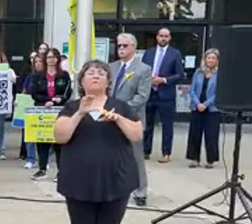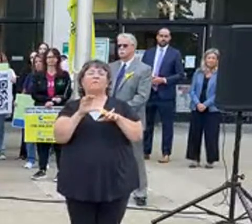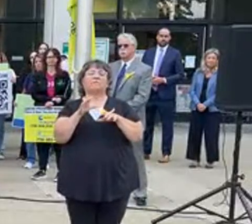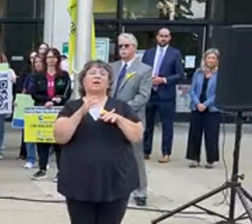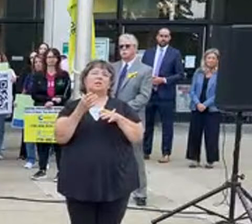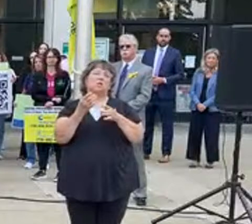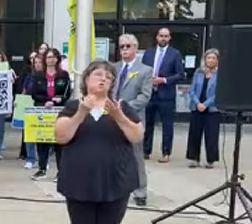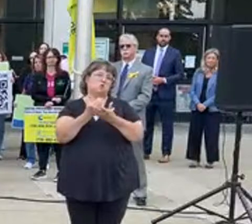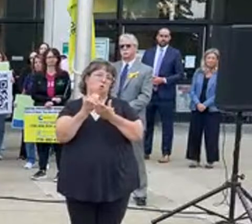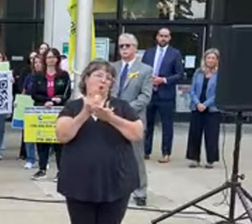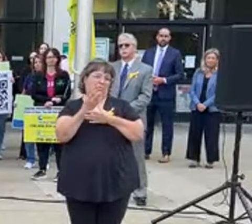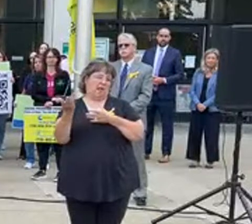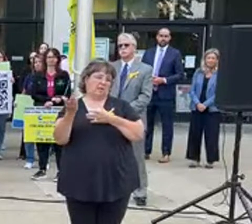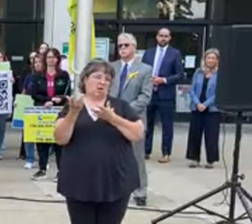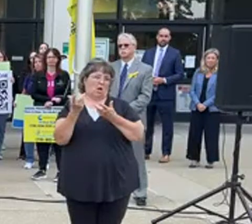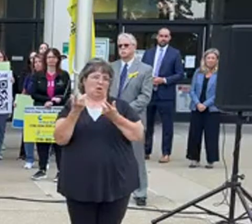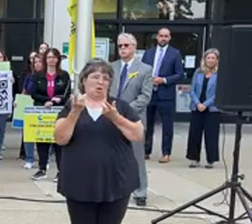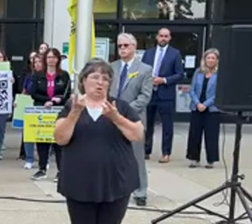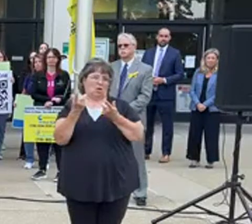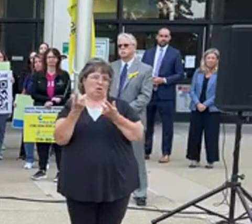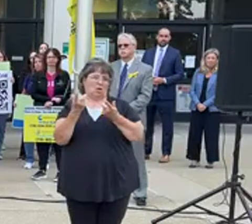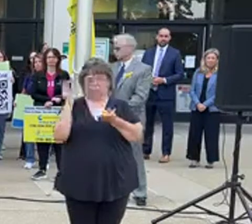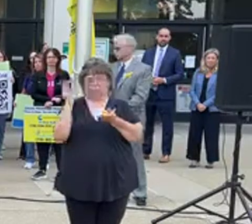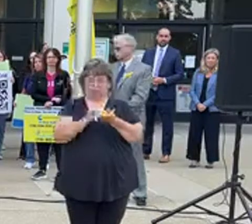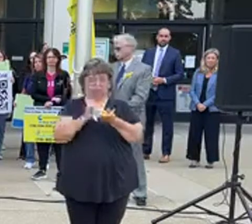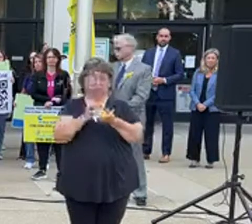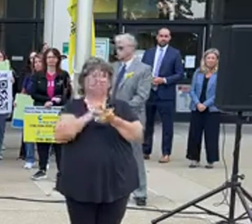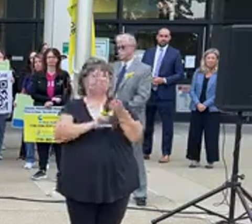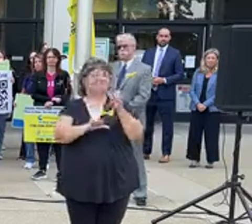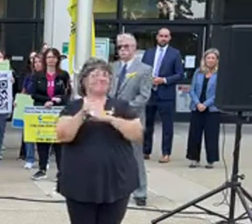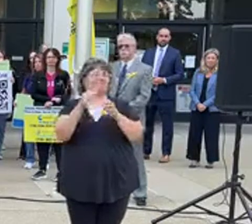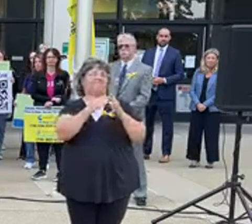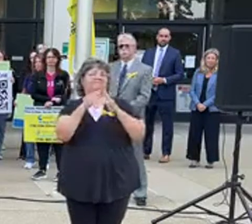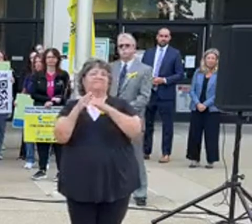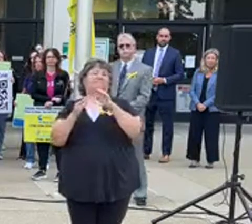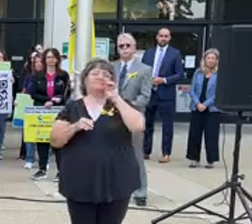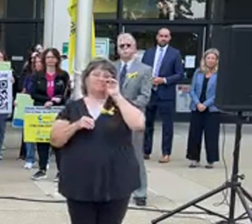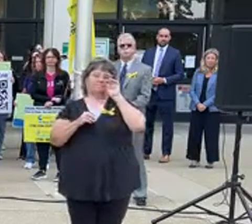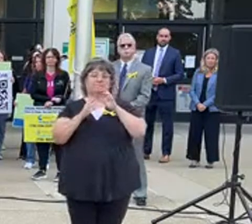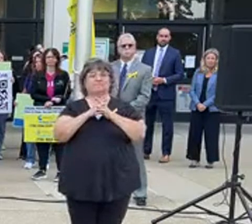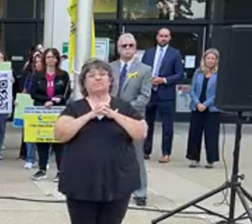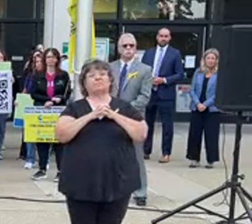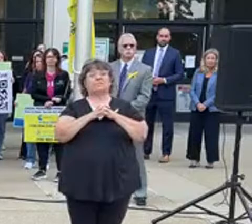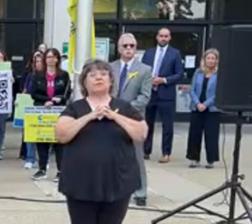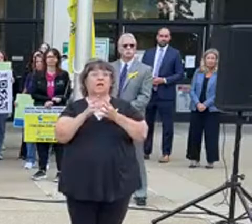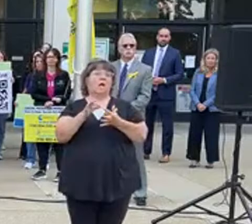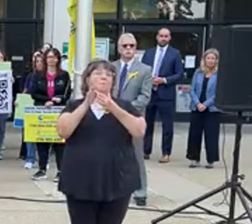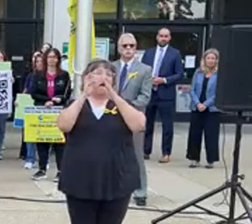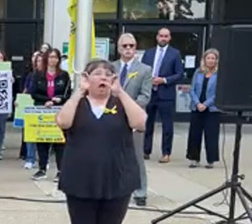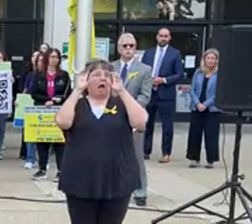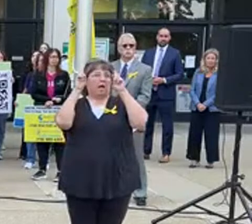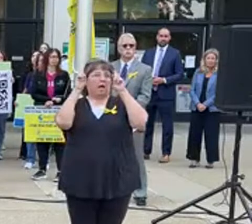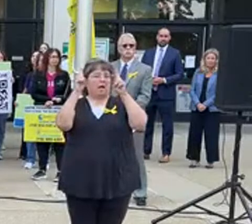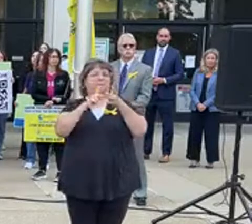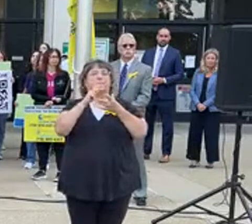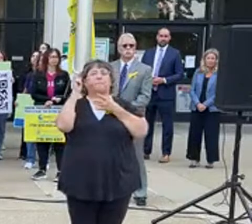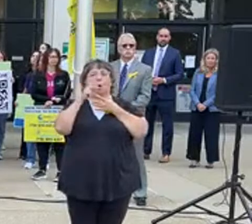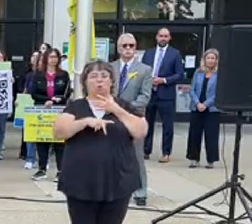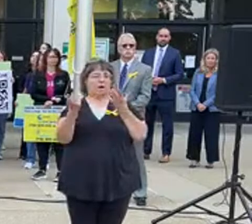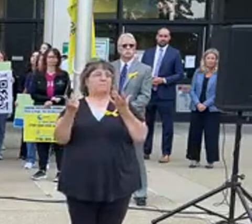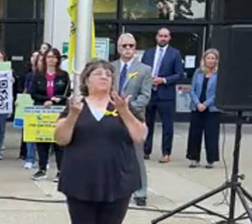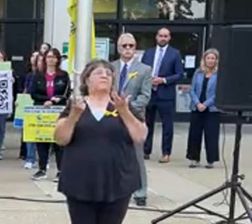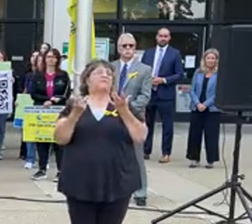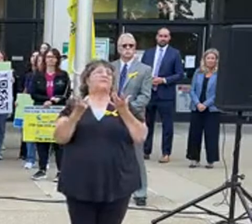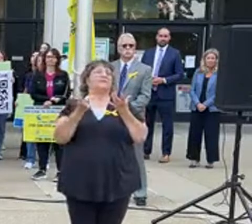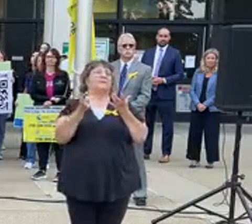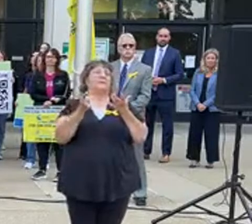a few things that have tried to reduce suicide in our community. Special educational programs to